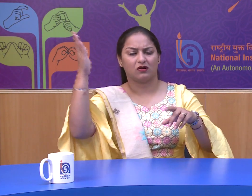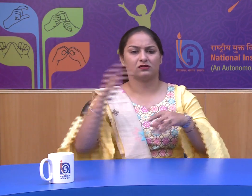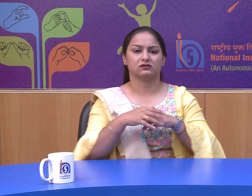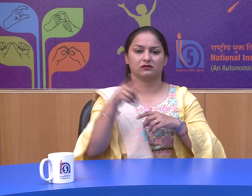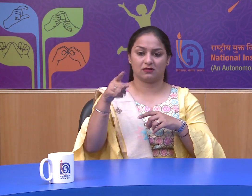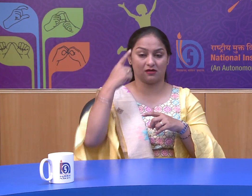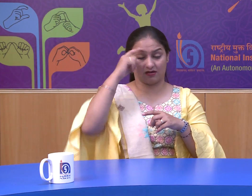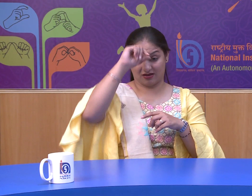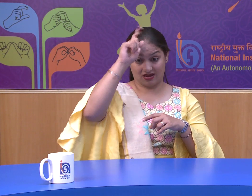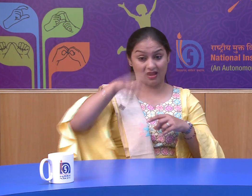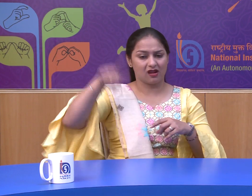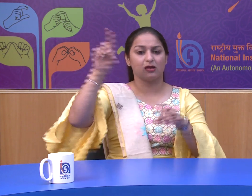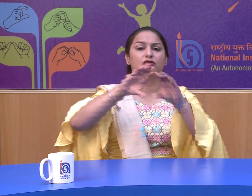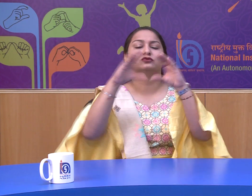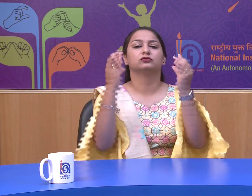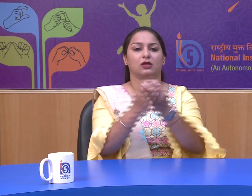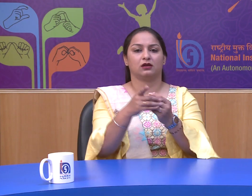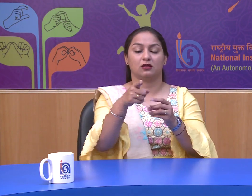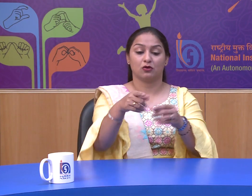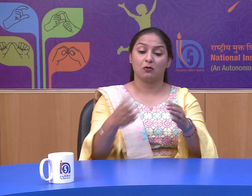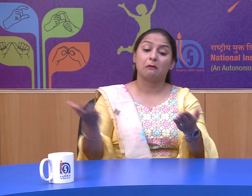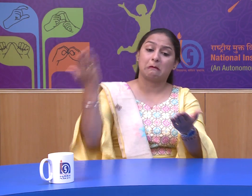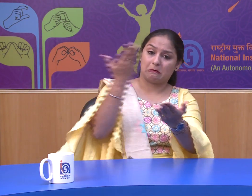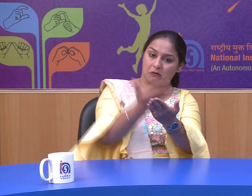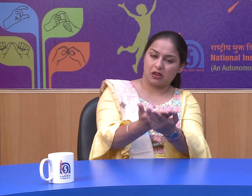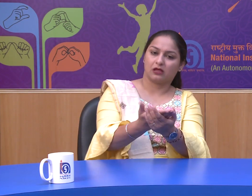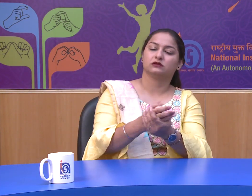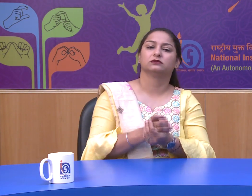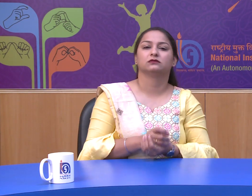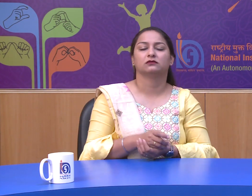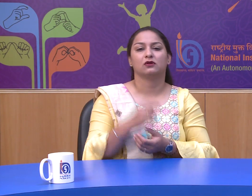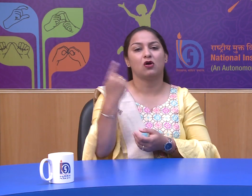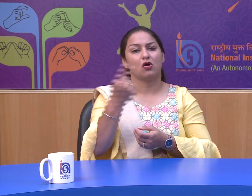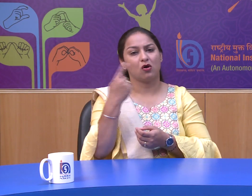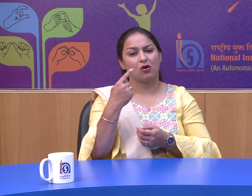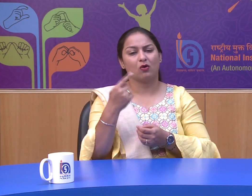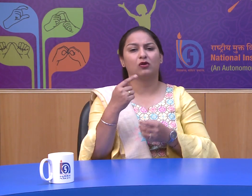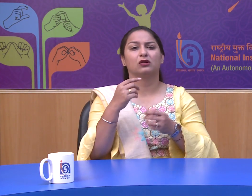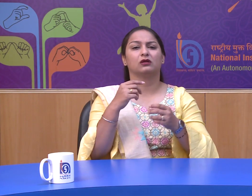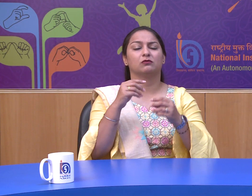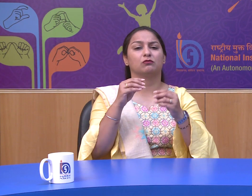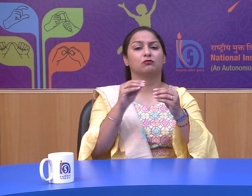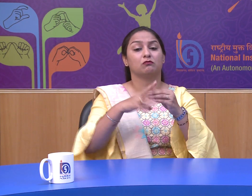Indian society took place only in the post Mauryan times.